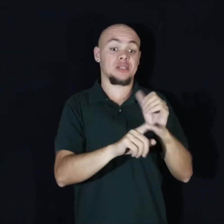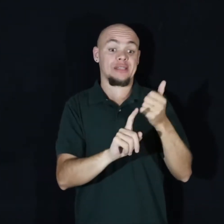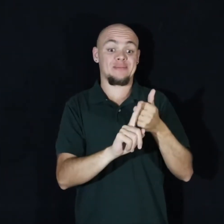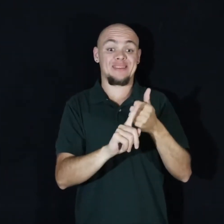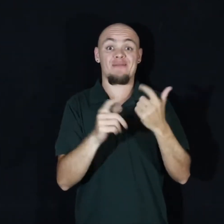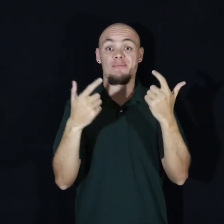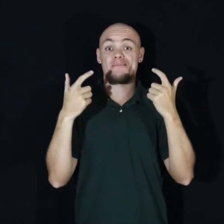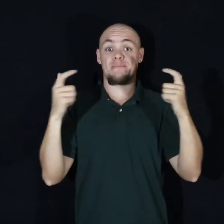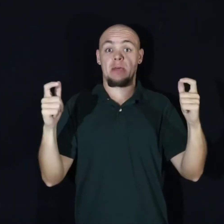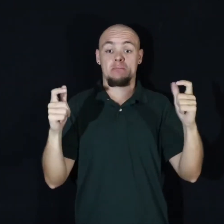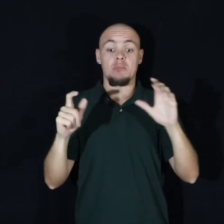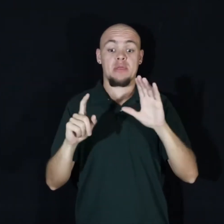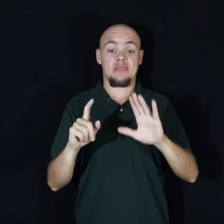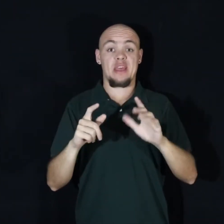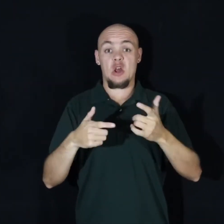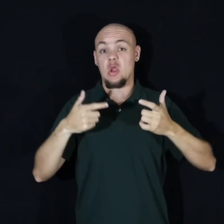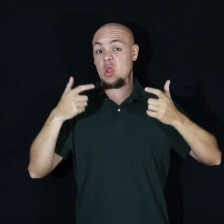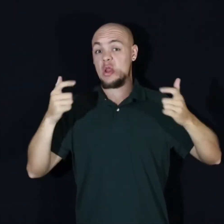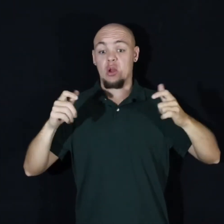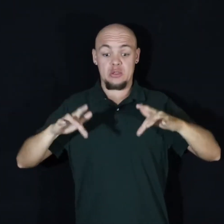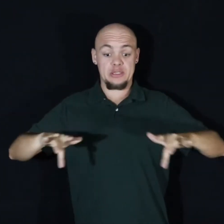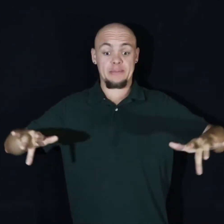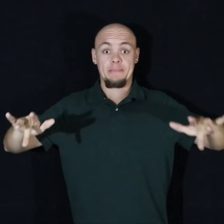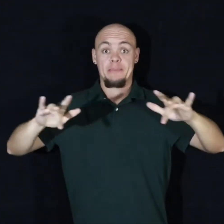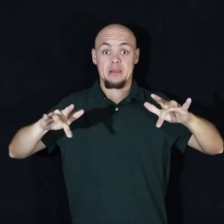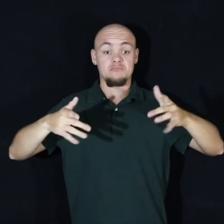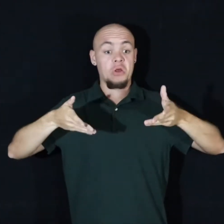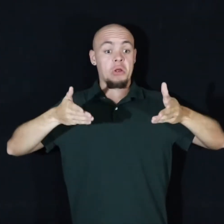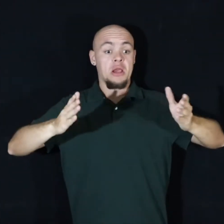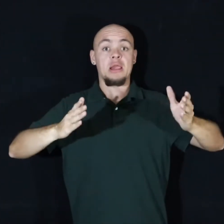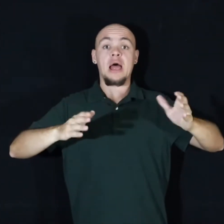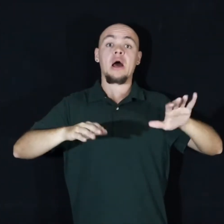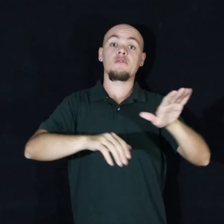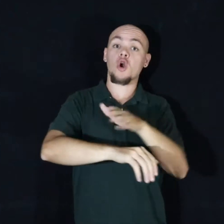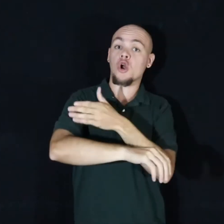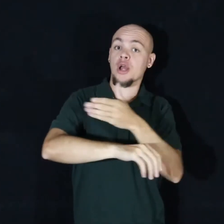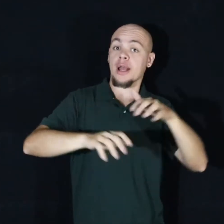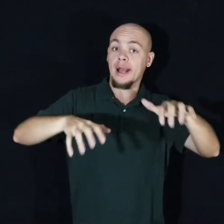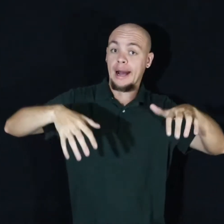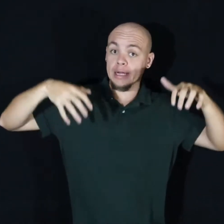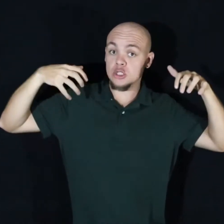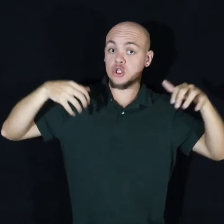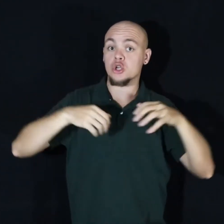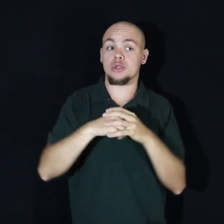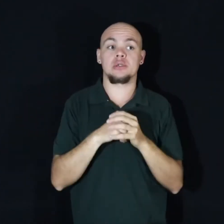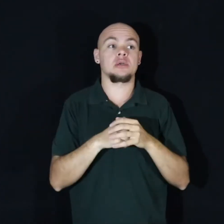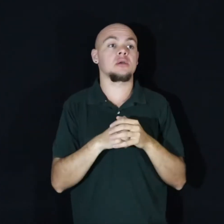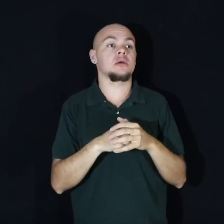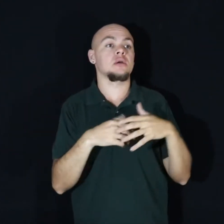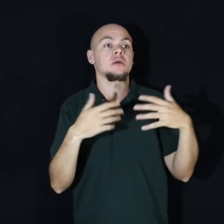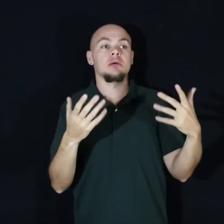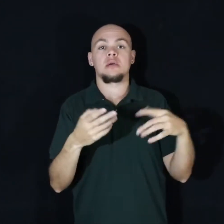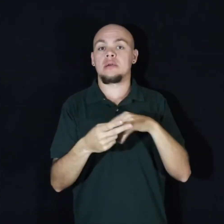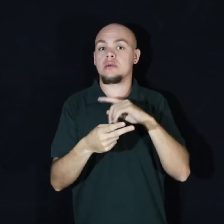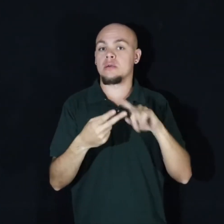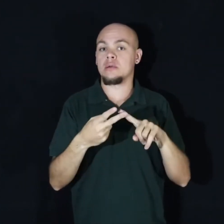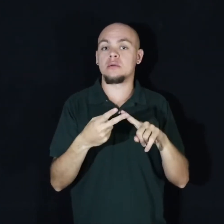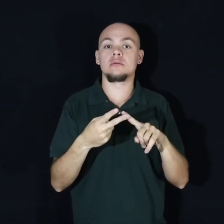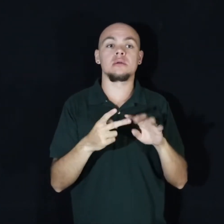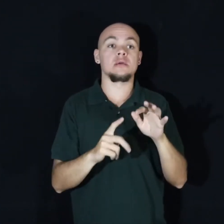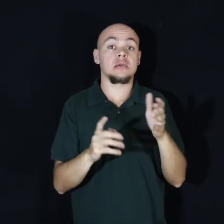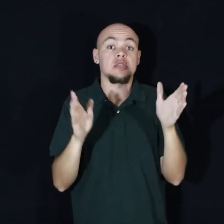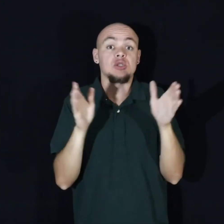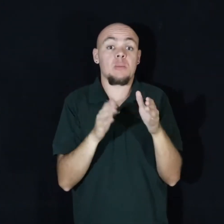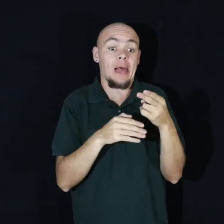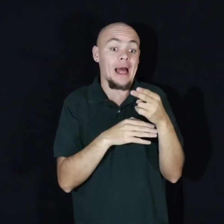non-religious purposes. I know some churches that are very large. They will rent out their large auditoriums for concerts. Somebody wants to